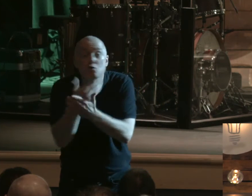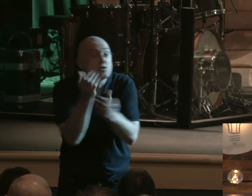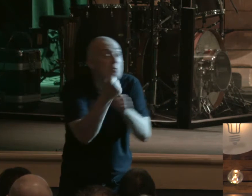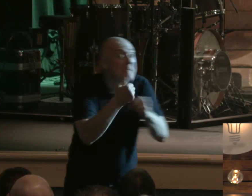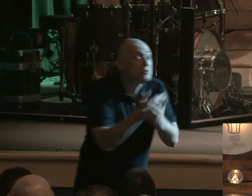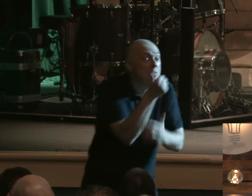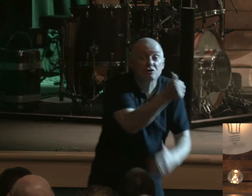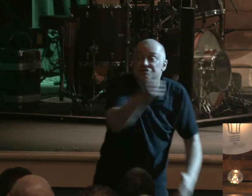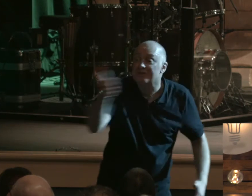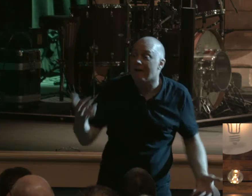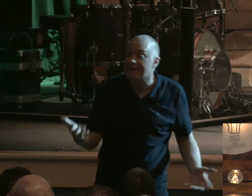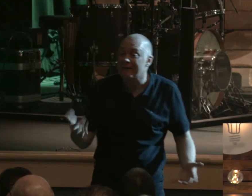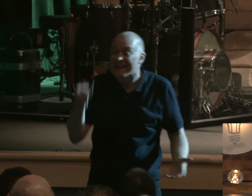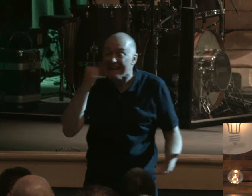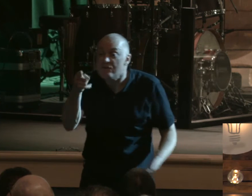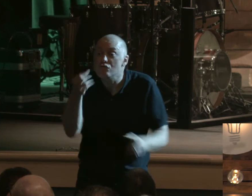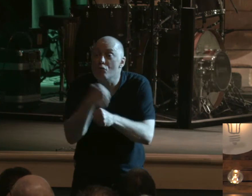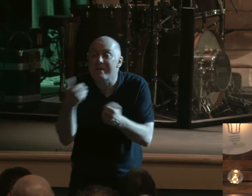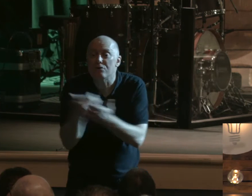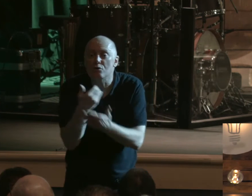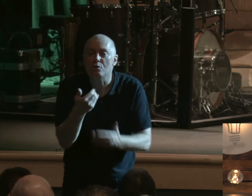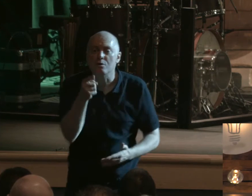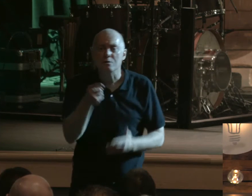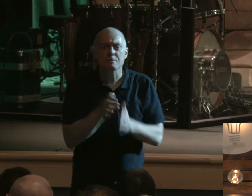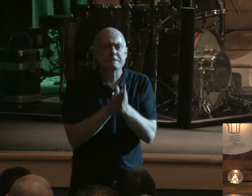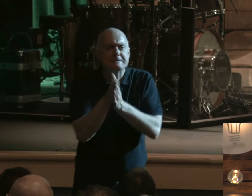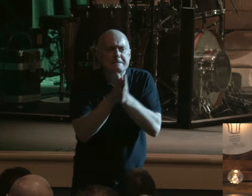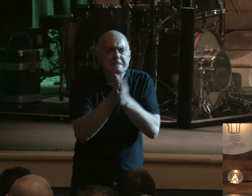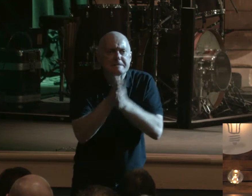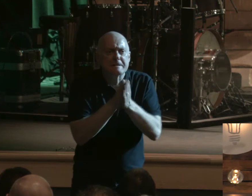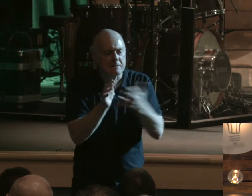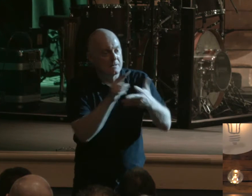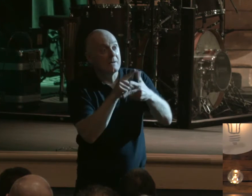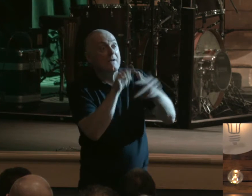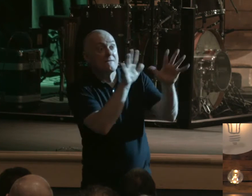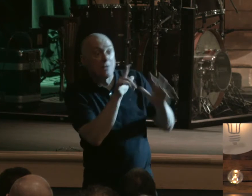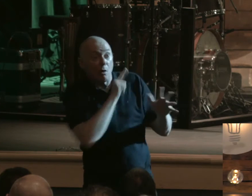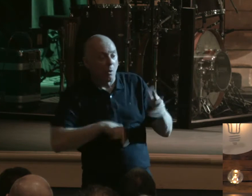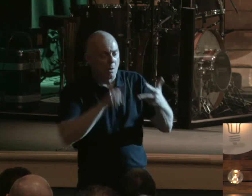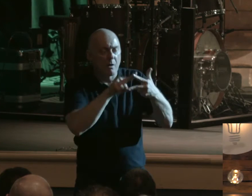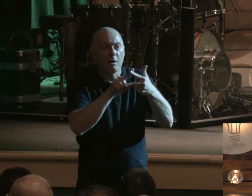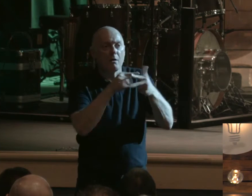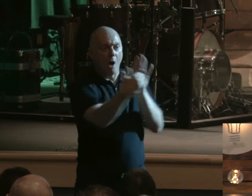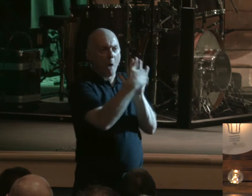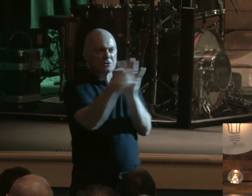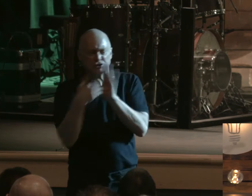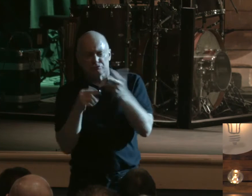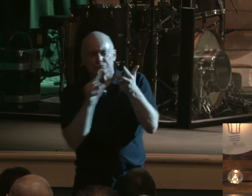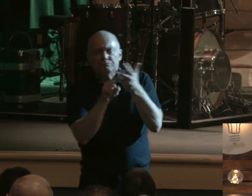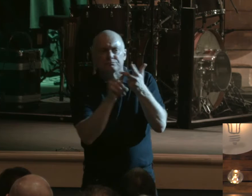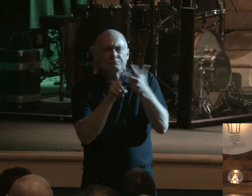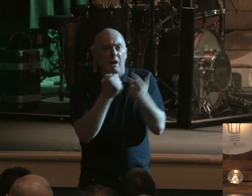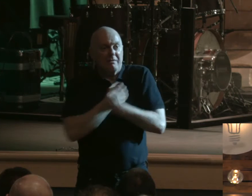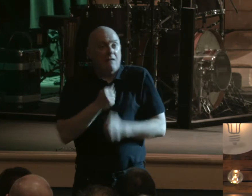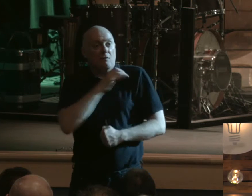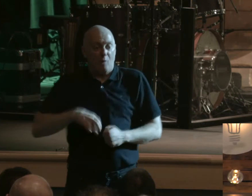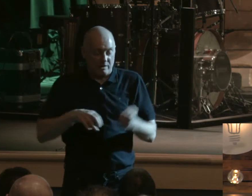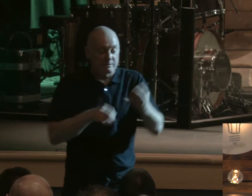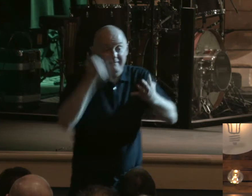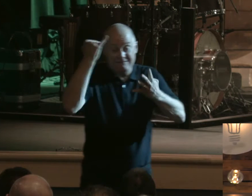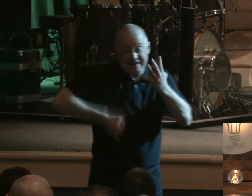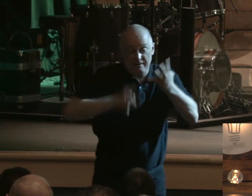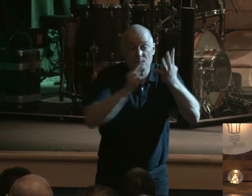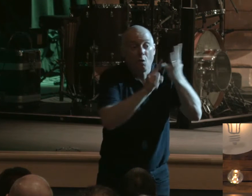new? If we're made new, we're motivated. Motivated by the fear of the Lord. Motivated within opposition. Motivated by the love of Christ. And